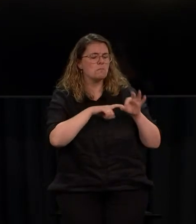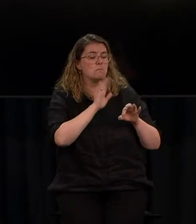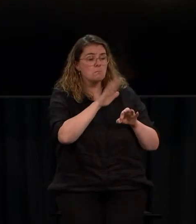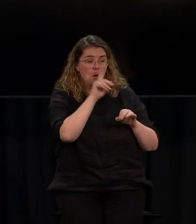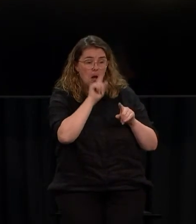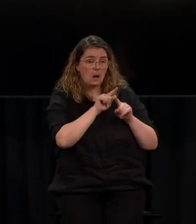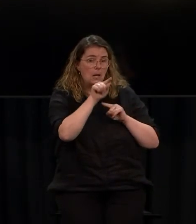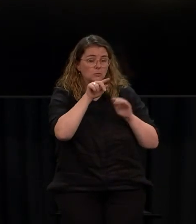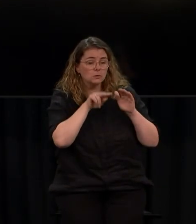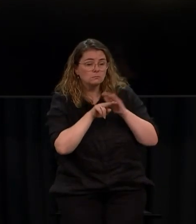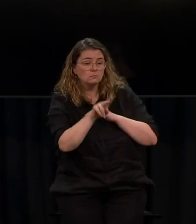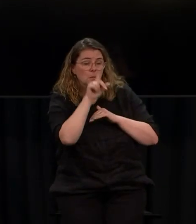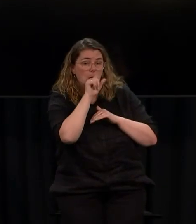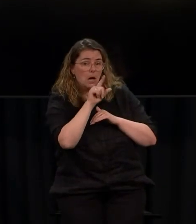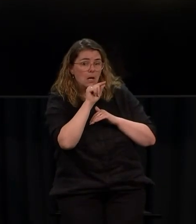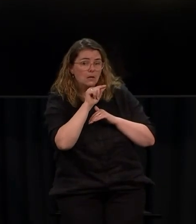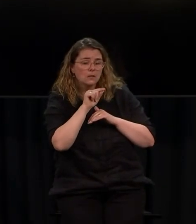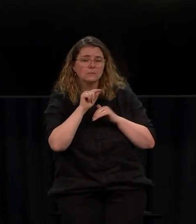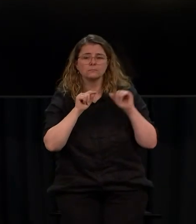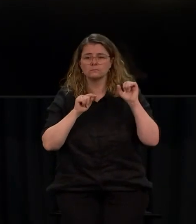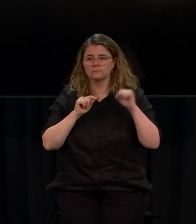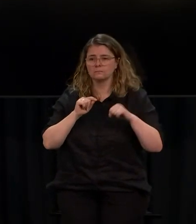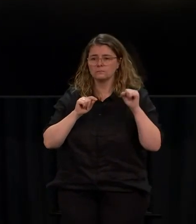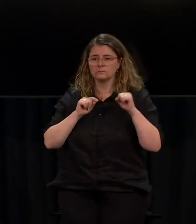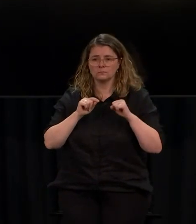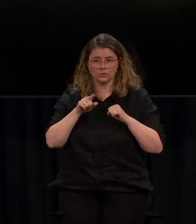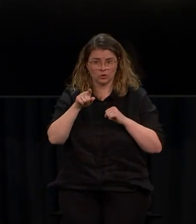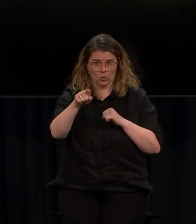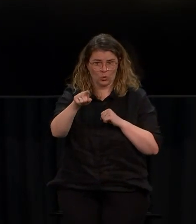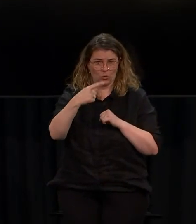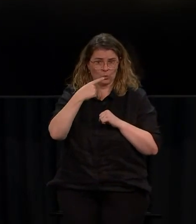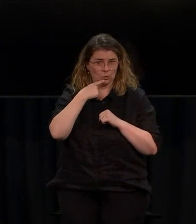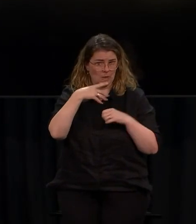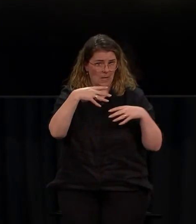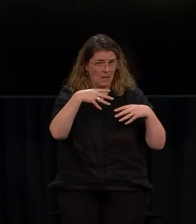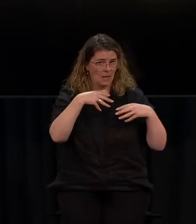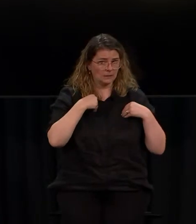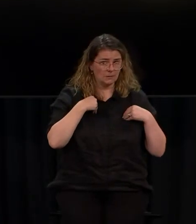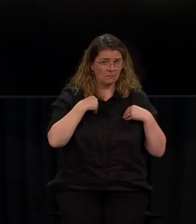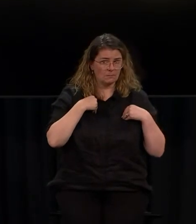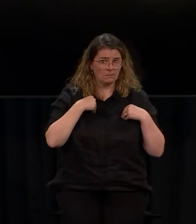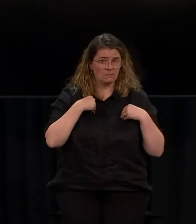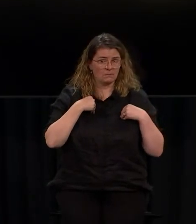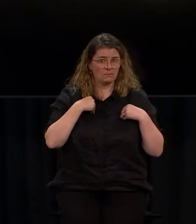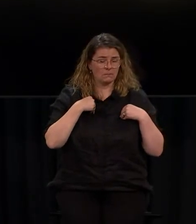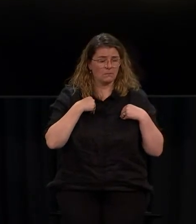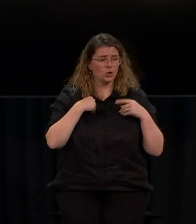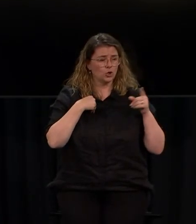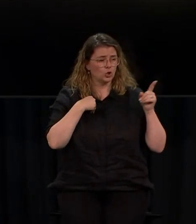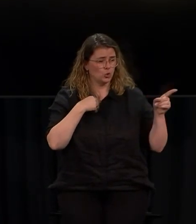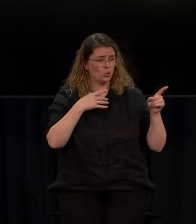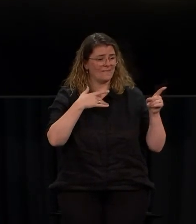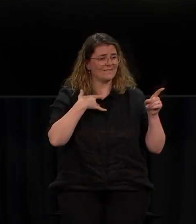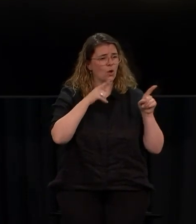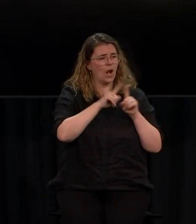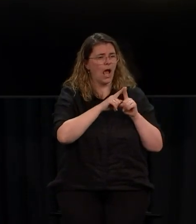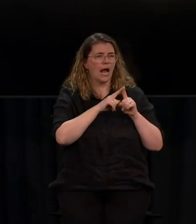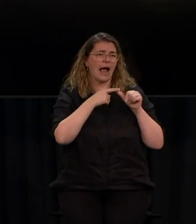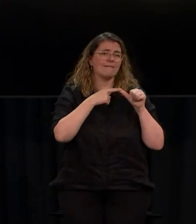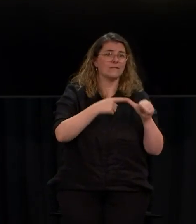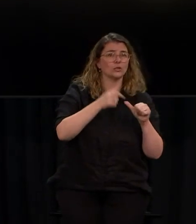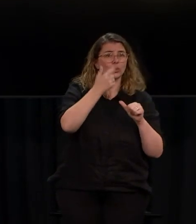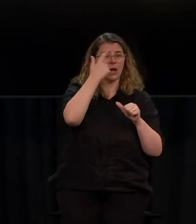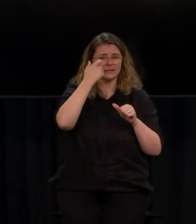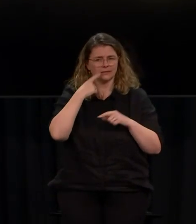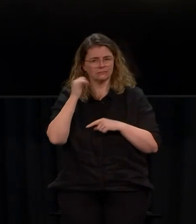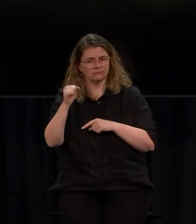forward, are we comfortable to move in the future? And that's where we landed. You obviously accepted that advice? Was that used as a soundboard? Or that's where